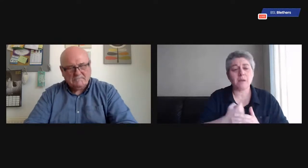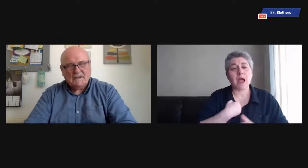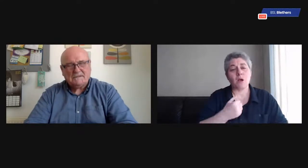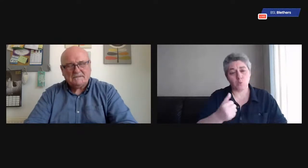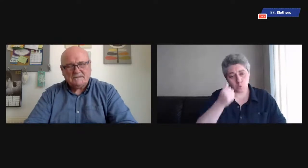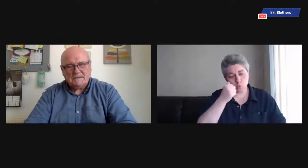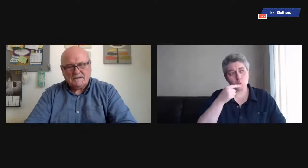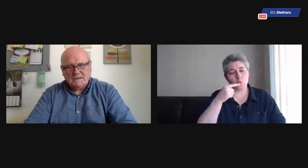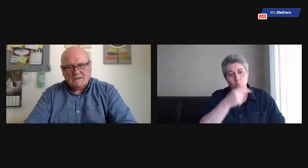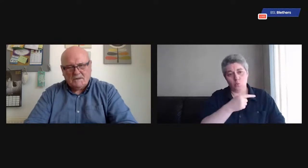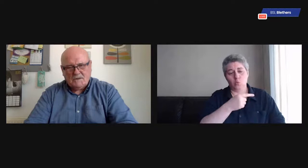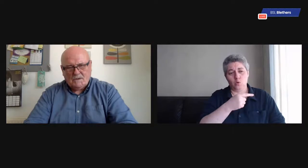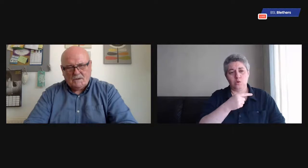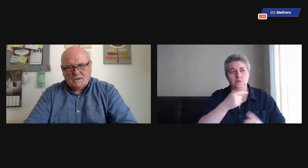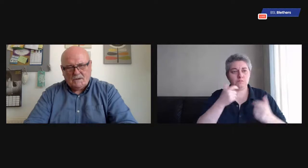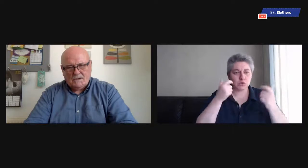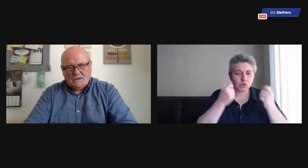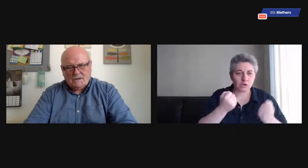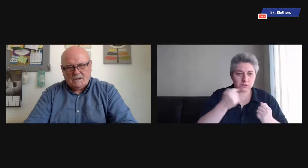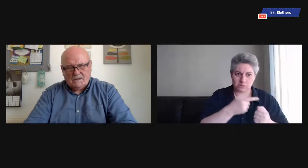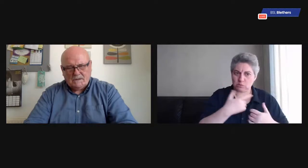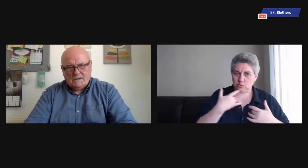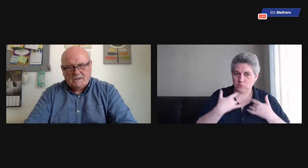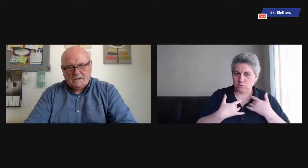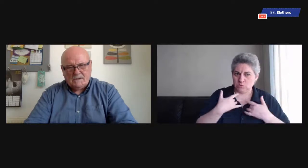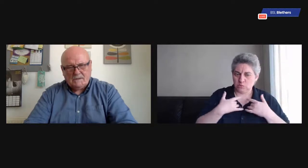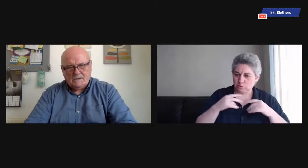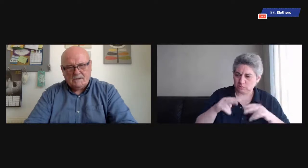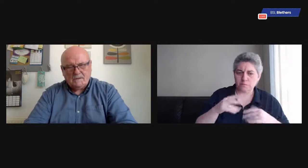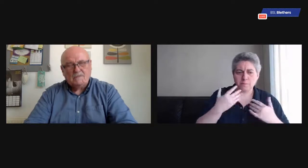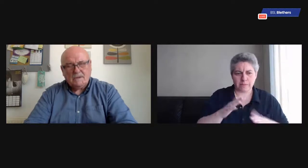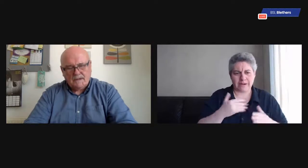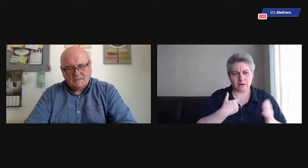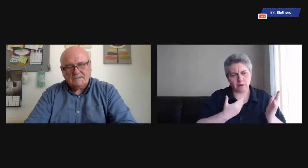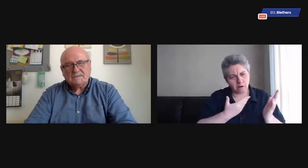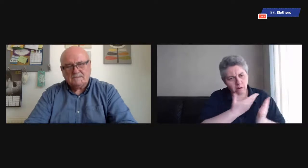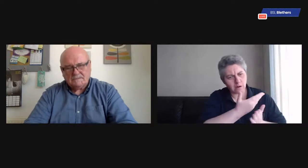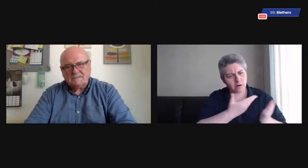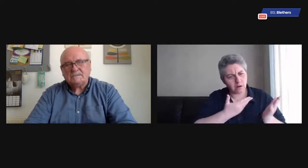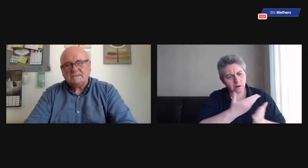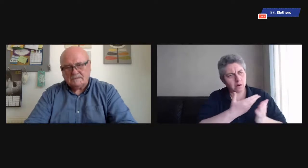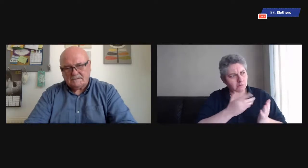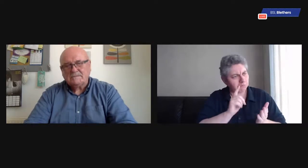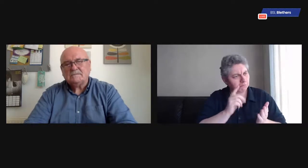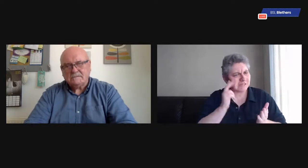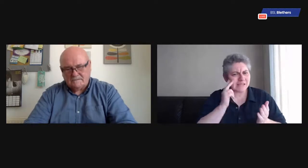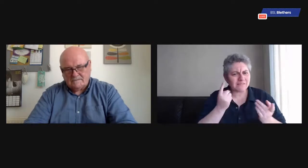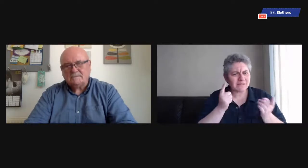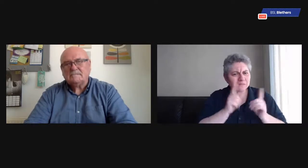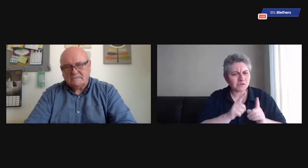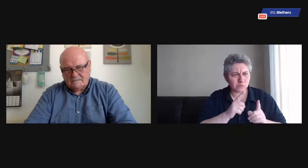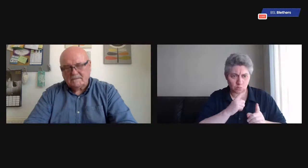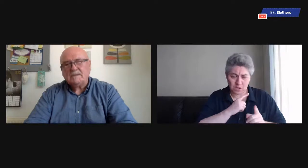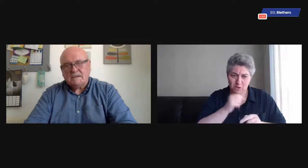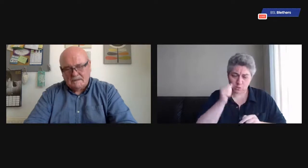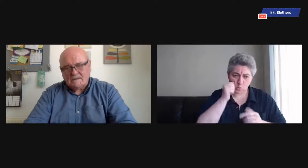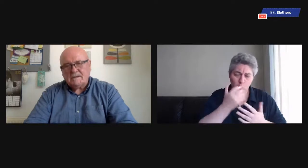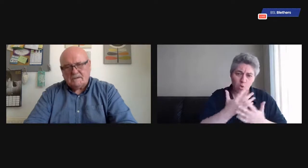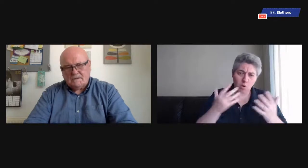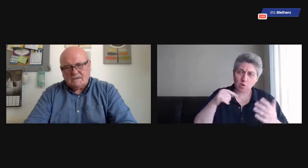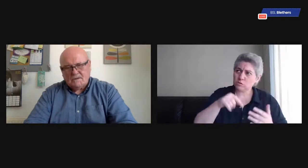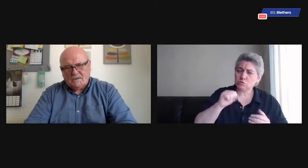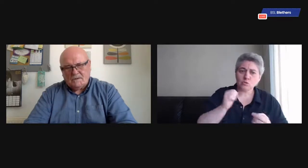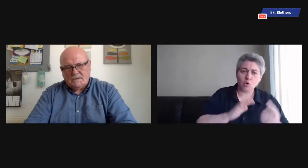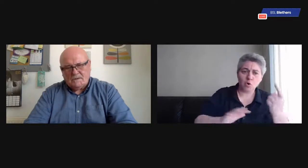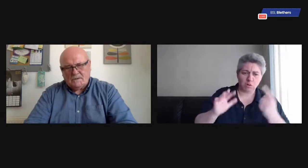Scotland doesn't have this. And we know that the Justice Project and the Justice Department, they're really keen to look